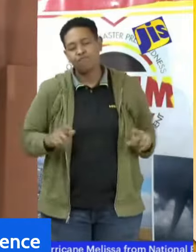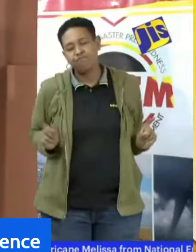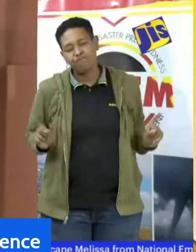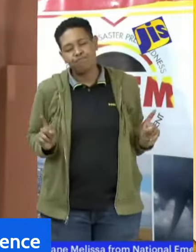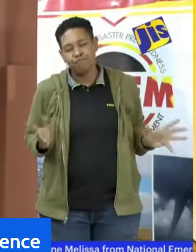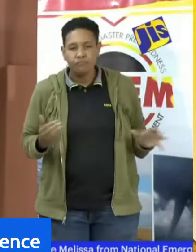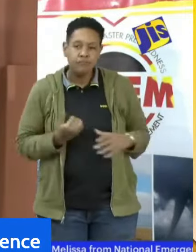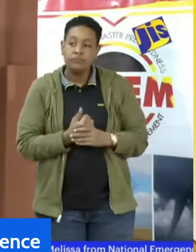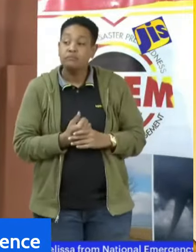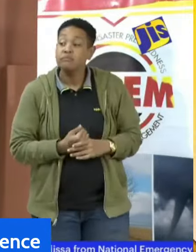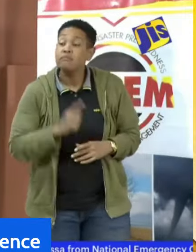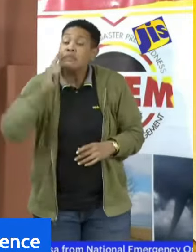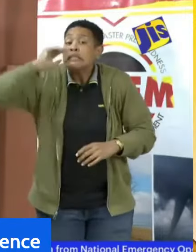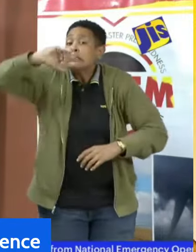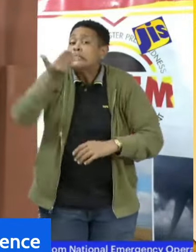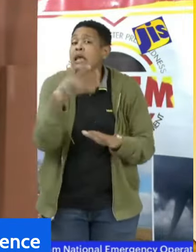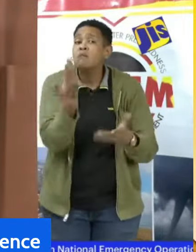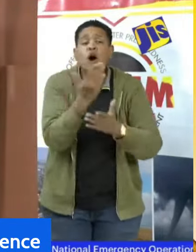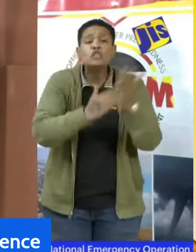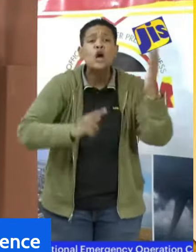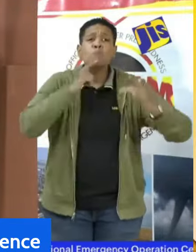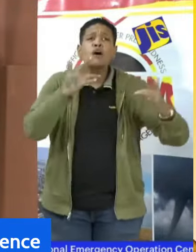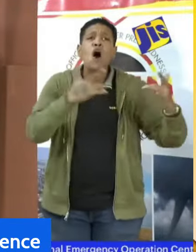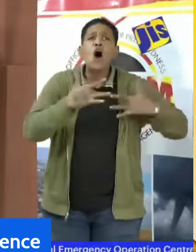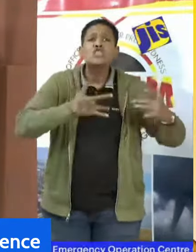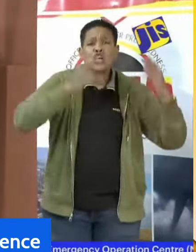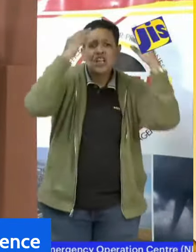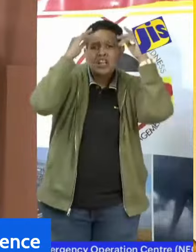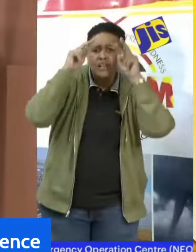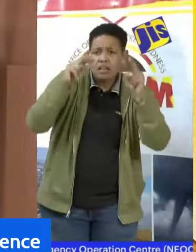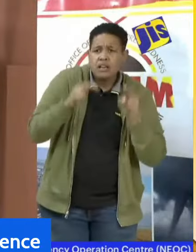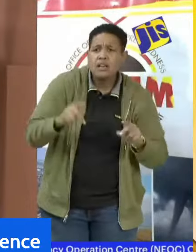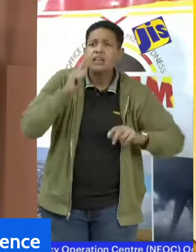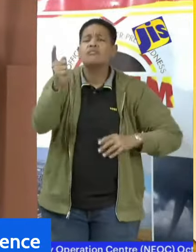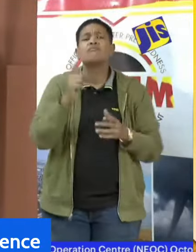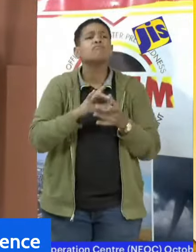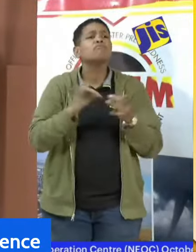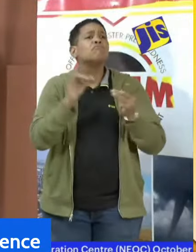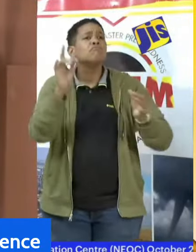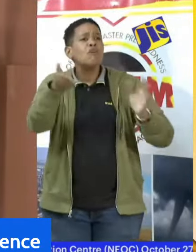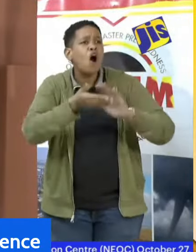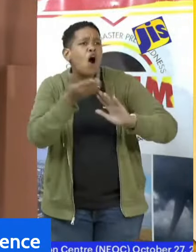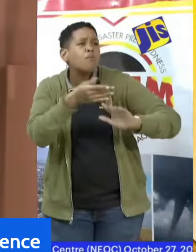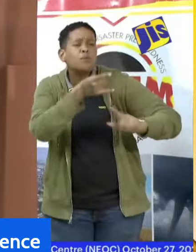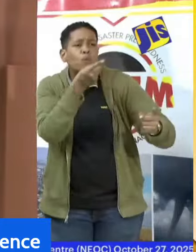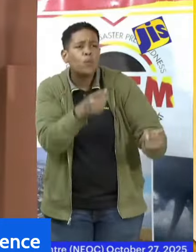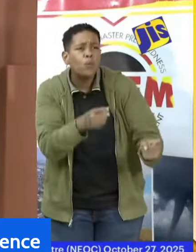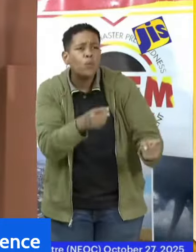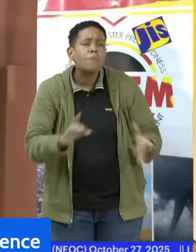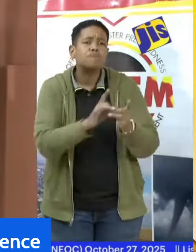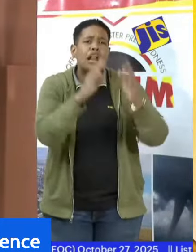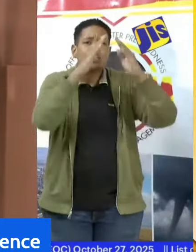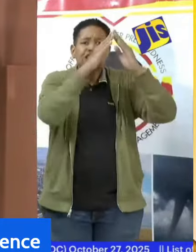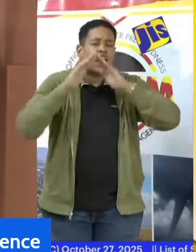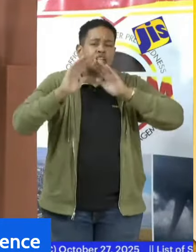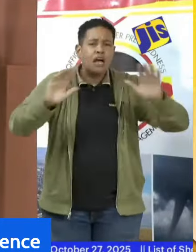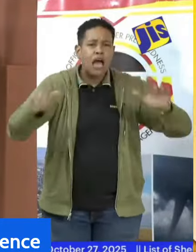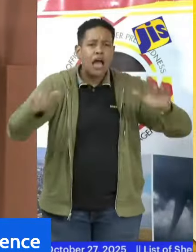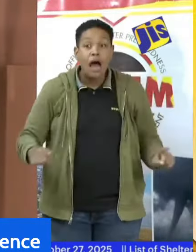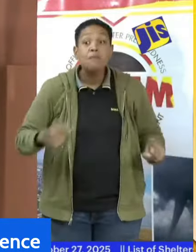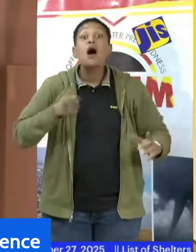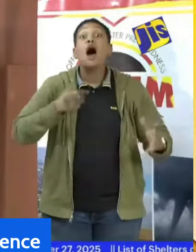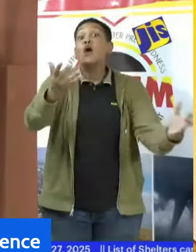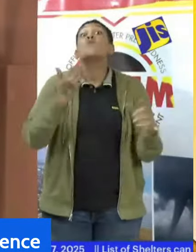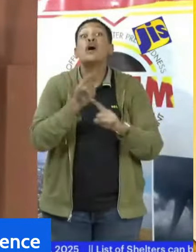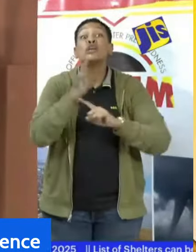And there seems to be some concerns raised about the operations of these shelters. So I